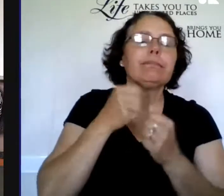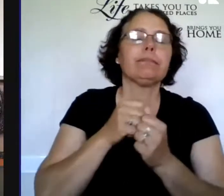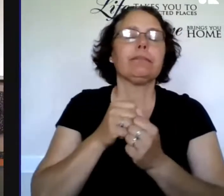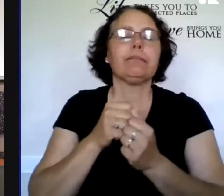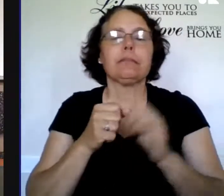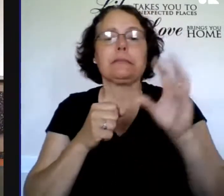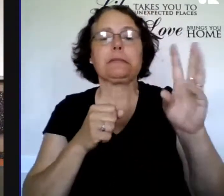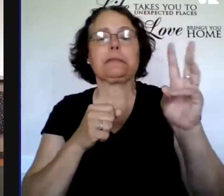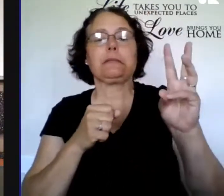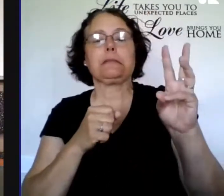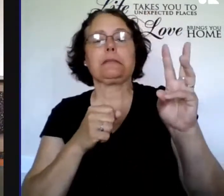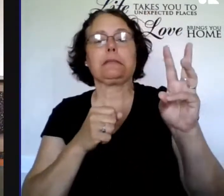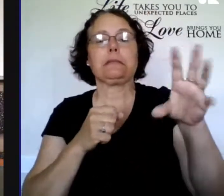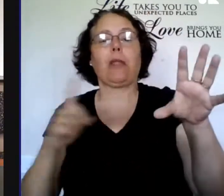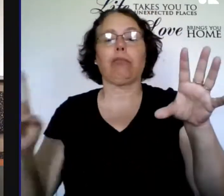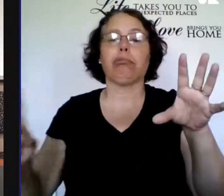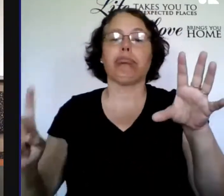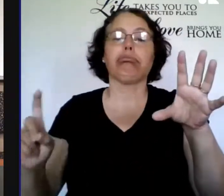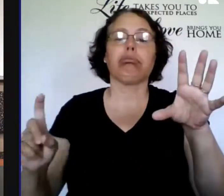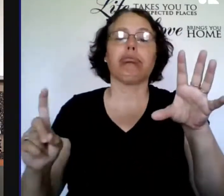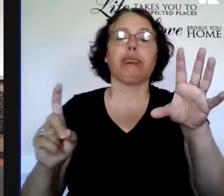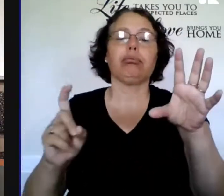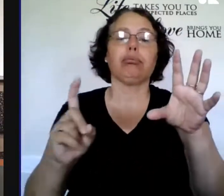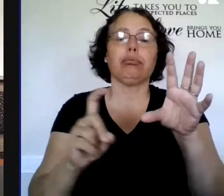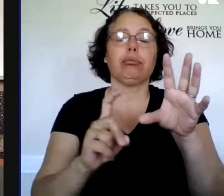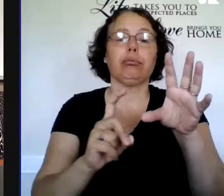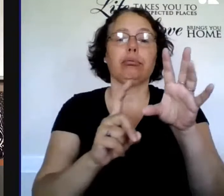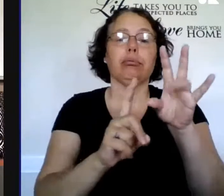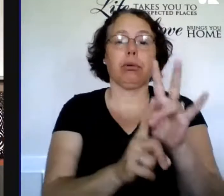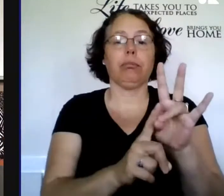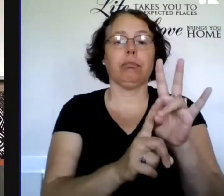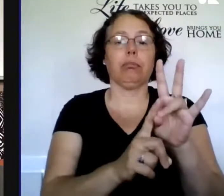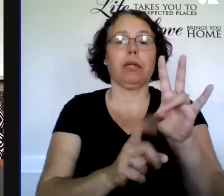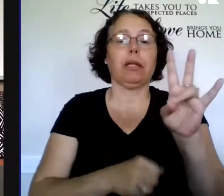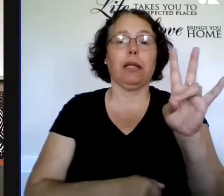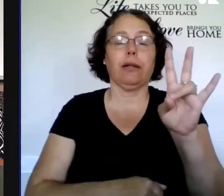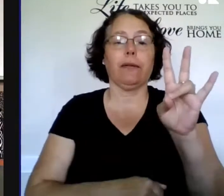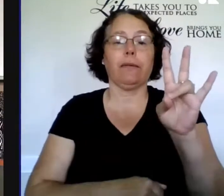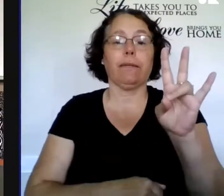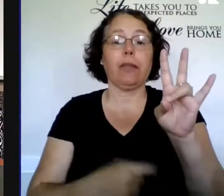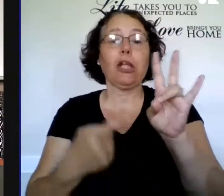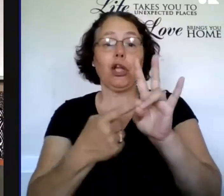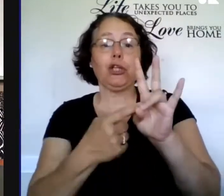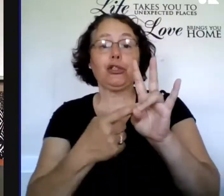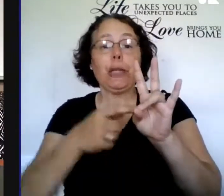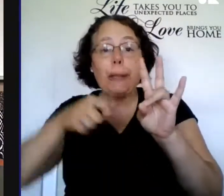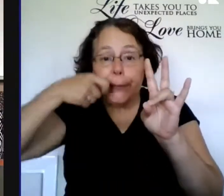Along comes another one, and she'll nibble some too.